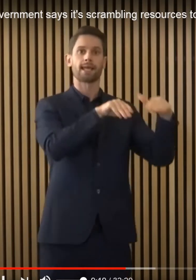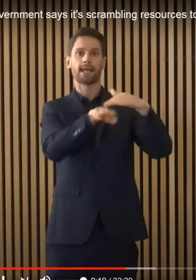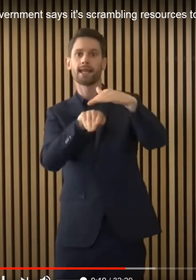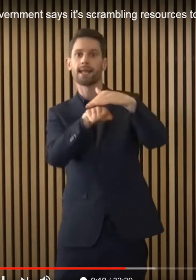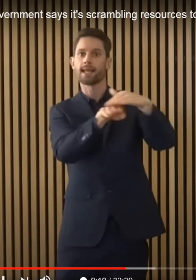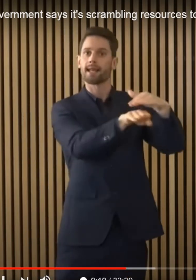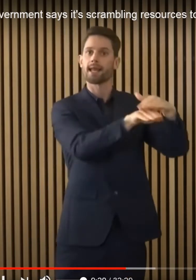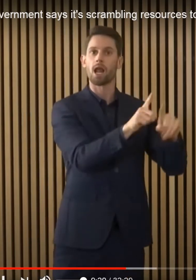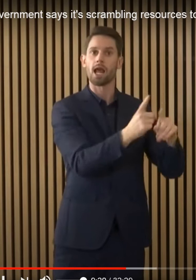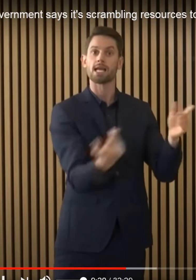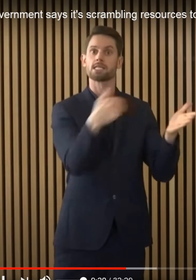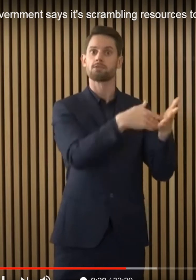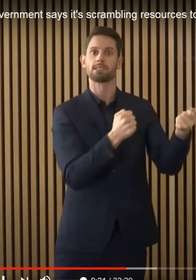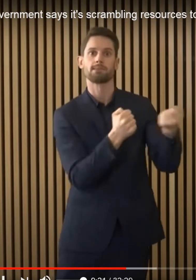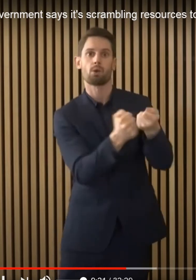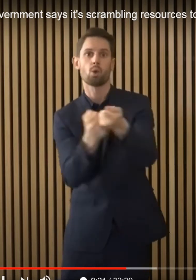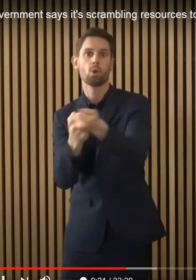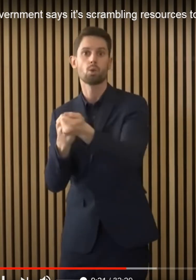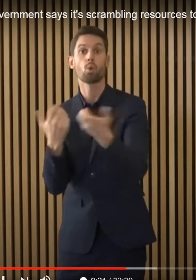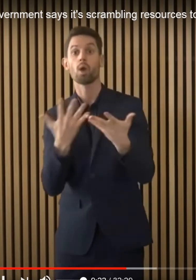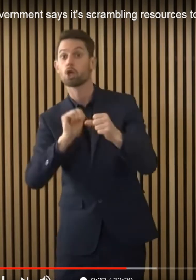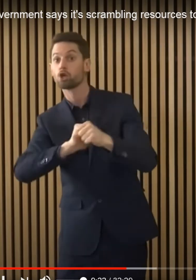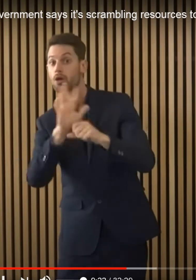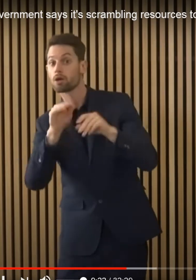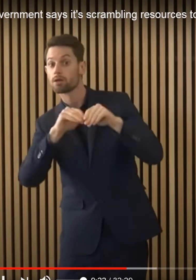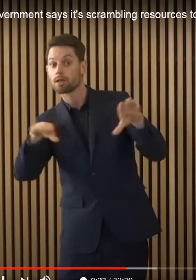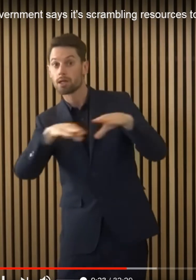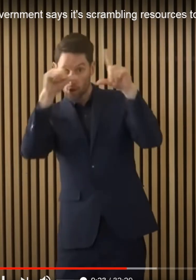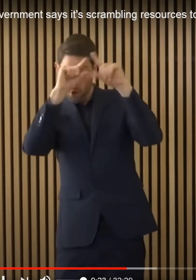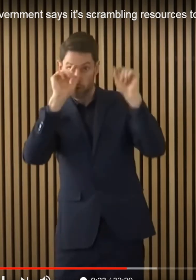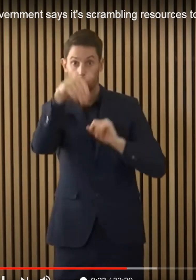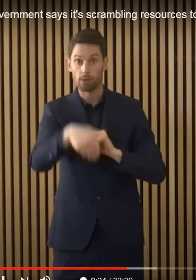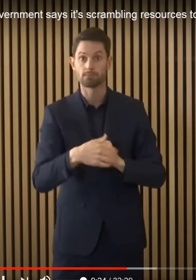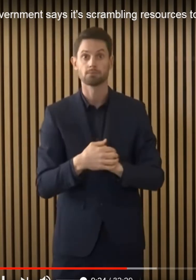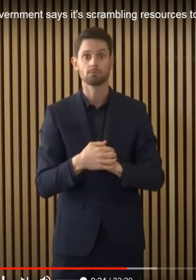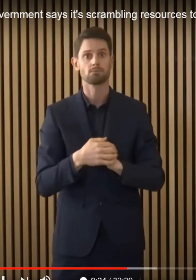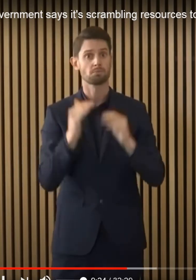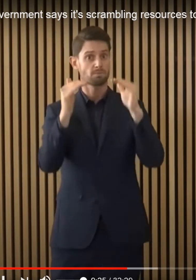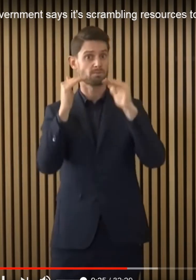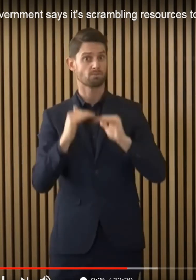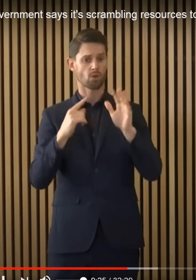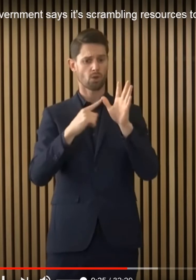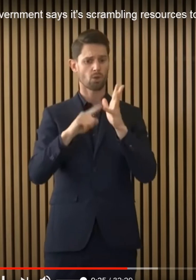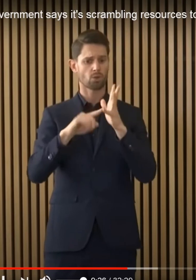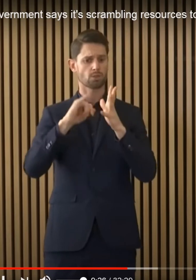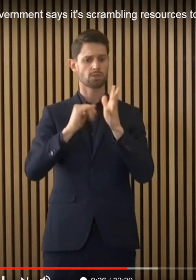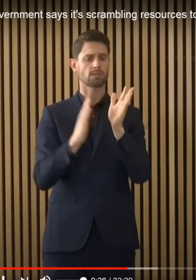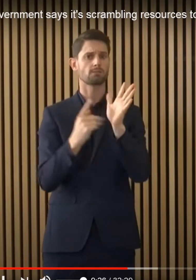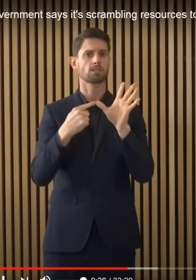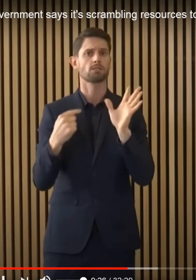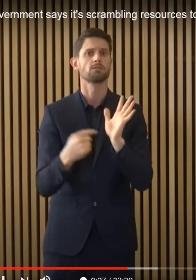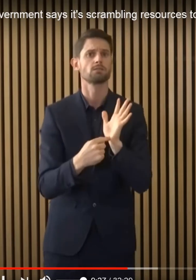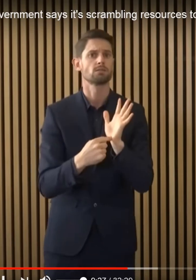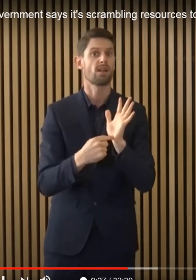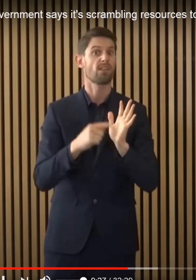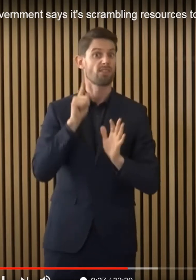cases but they are still being managed. The Minister spoke about AUSMAT, but how are we going to actually use them? They are to bolster